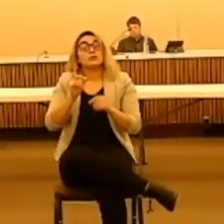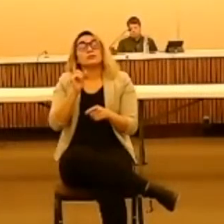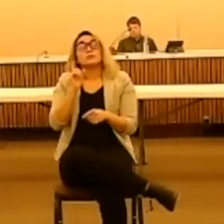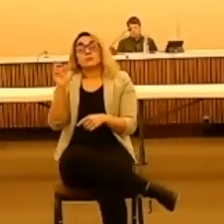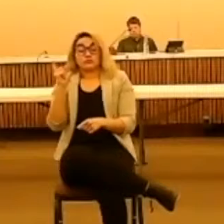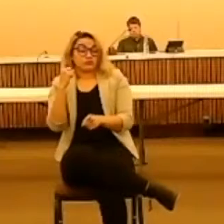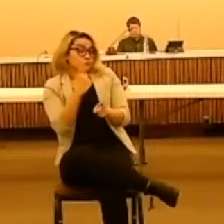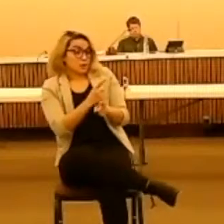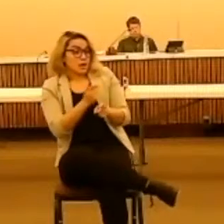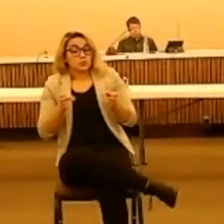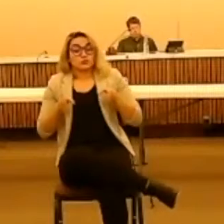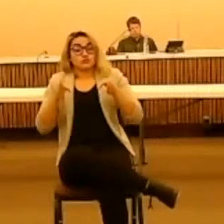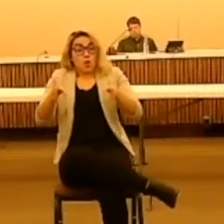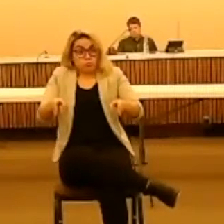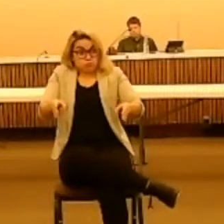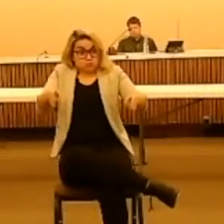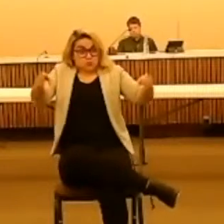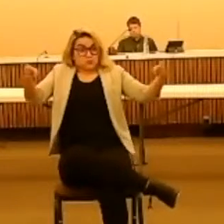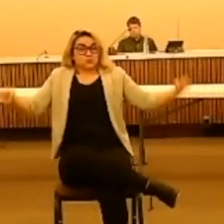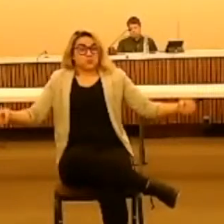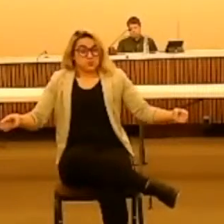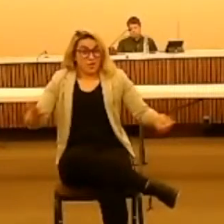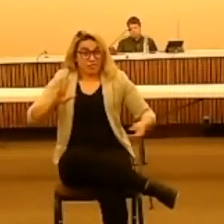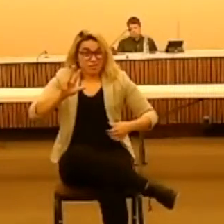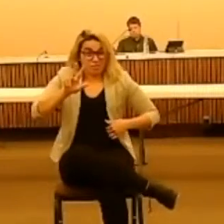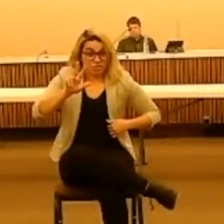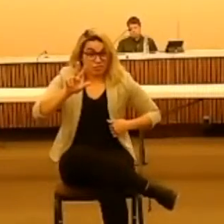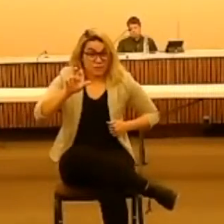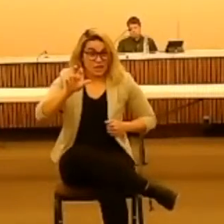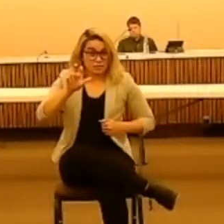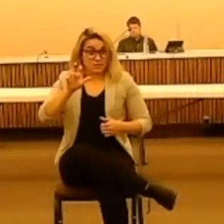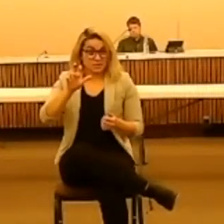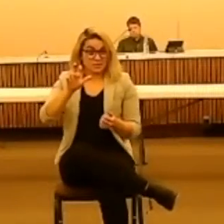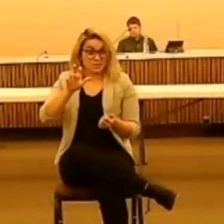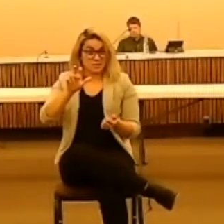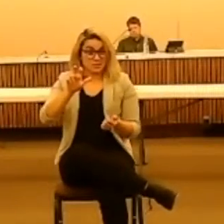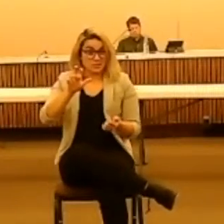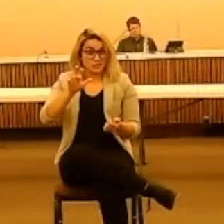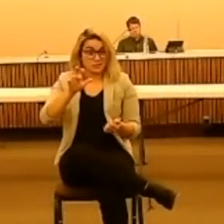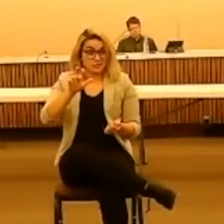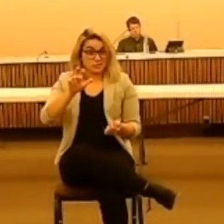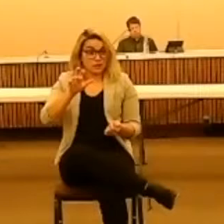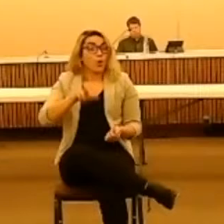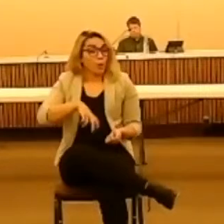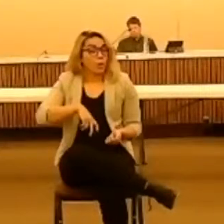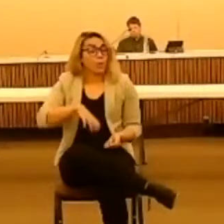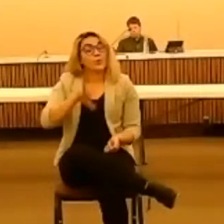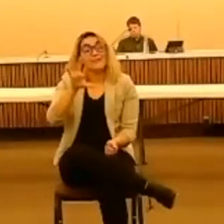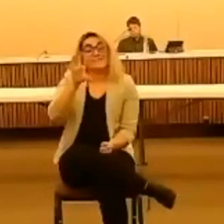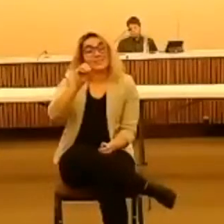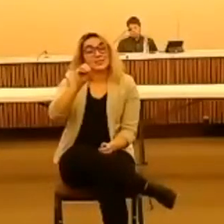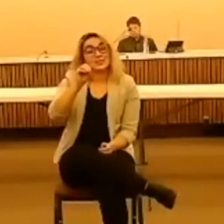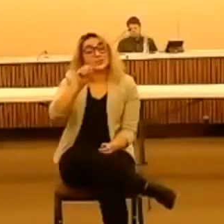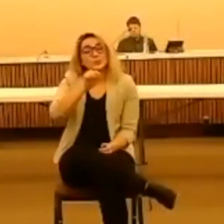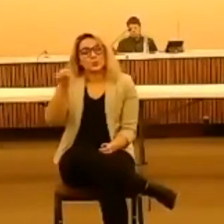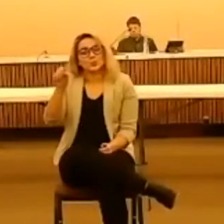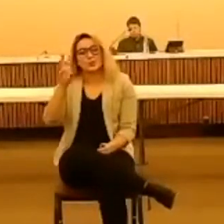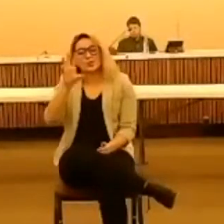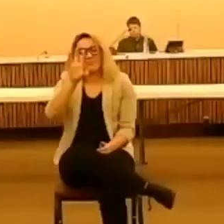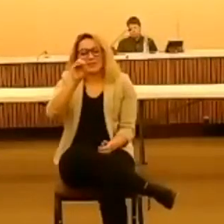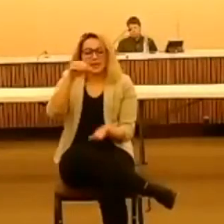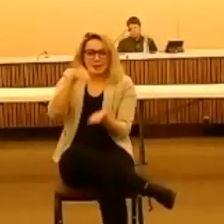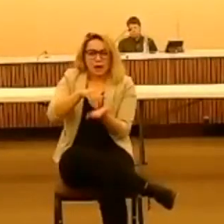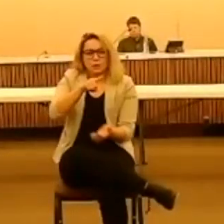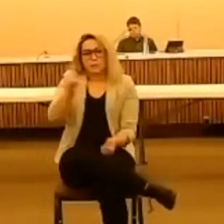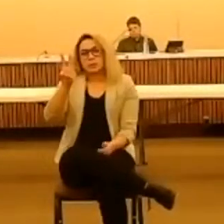between $50,000 and $60,000. The sidewalk on more roads, another $45,000 to $50,000. And then the impact